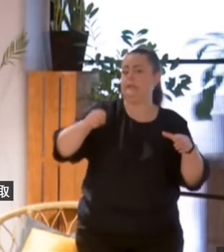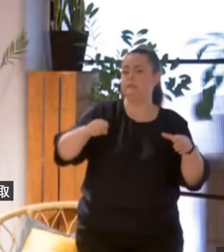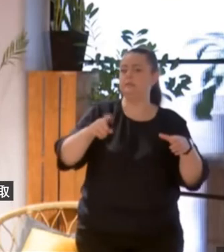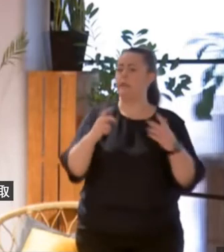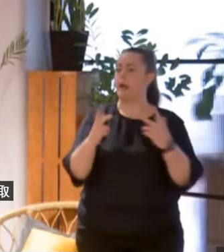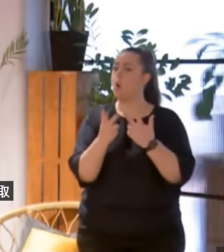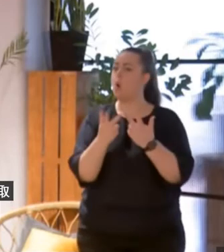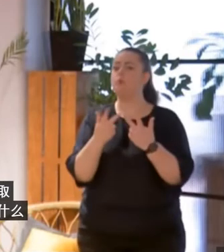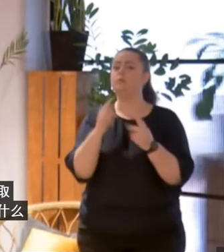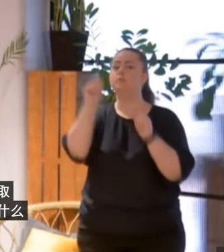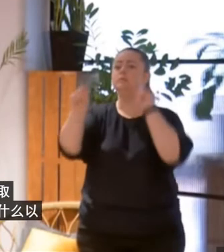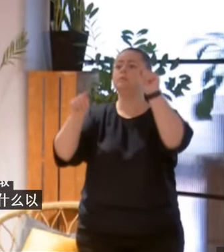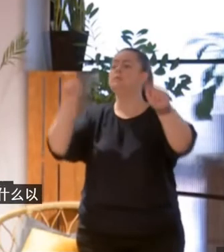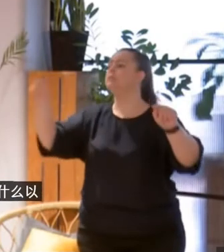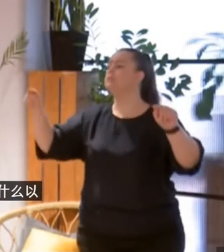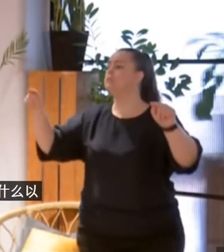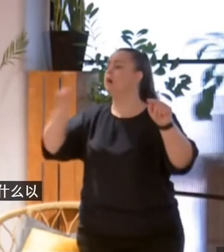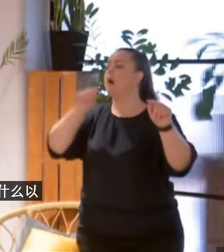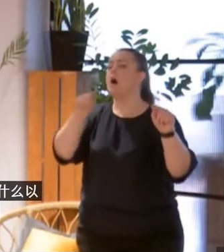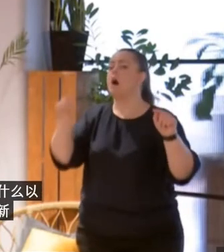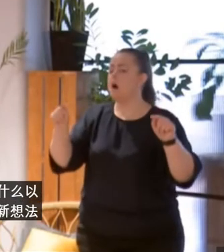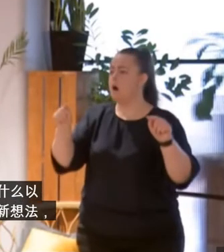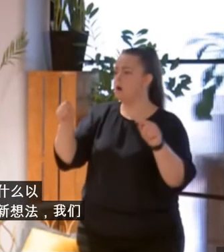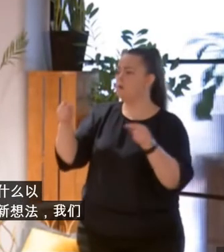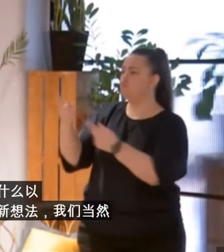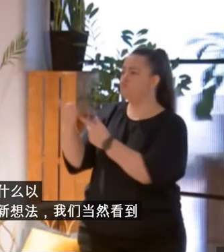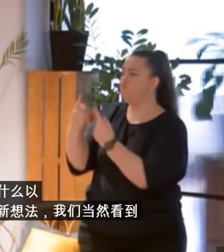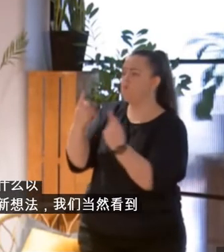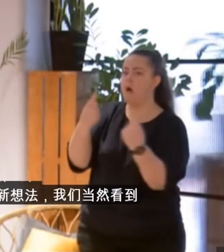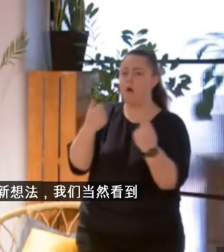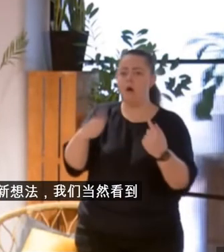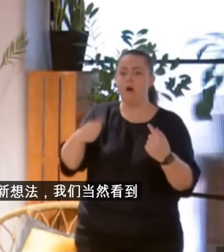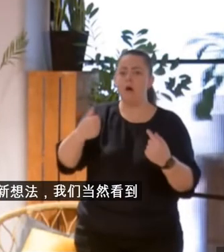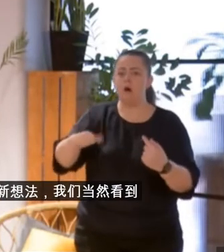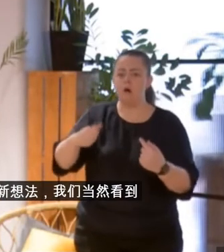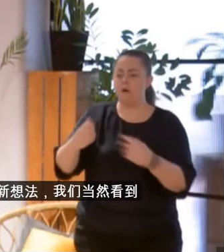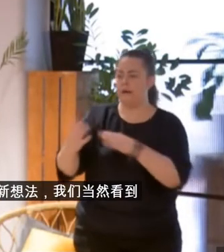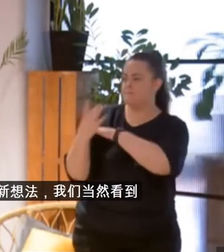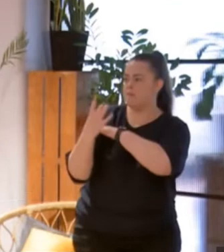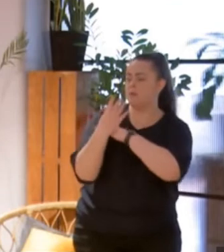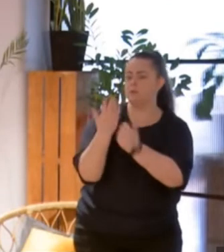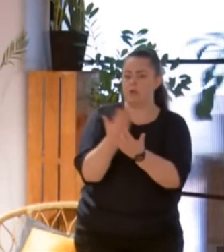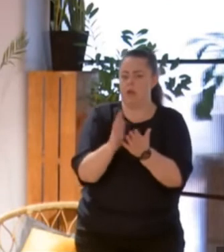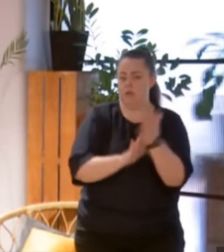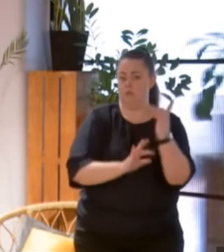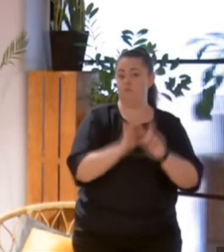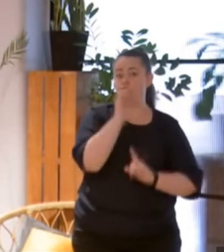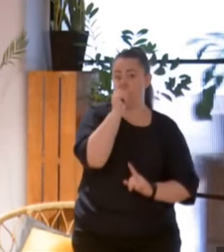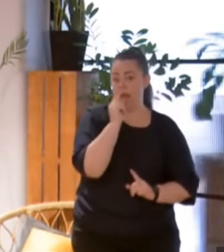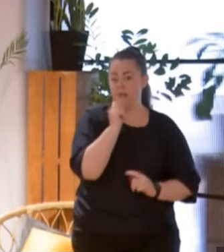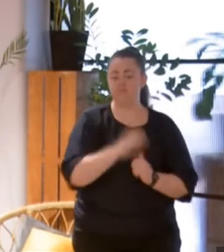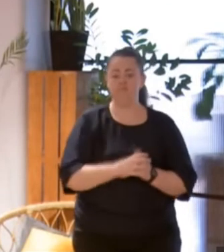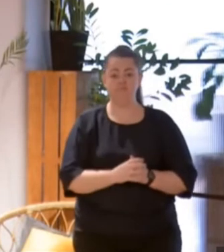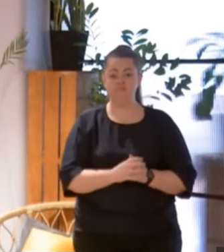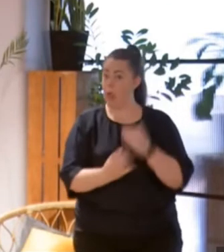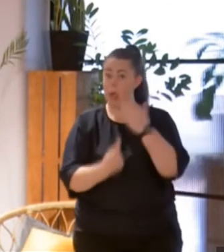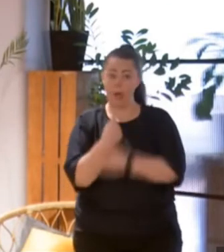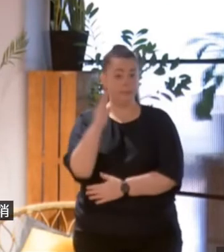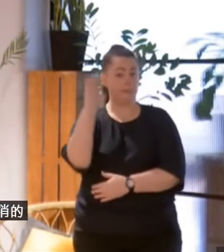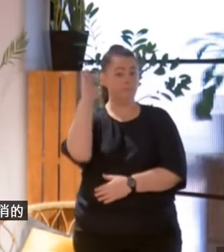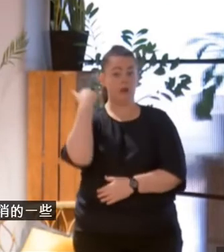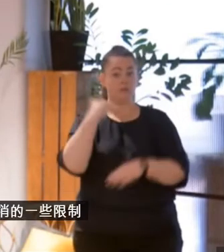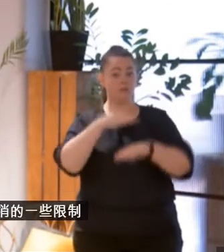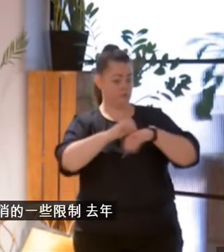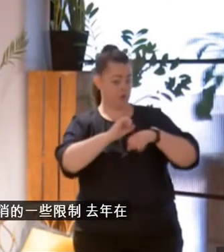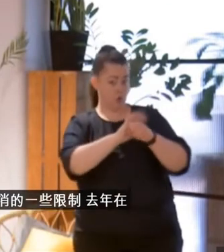in relation to what we can implement to make things better. And we certainly saw that in terms of some of the restrictions that were lifted in terms of al